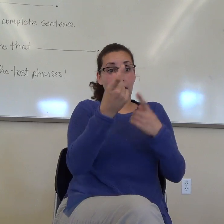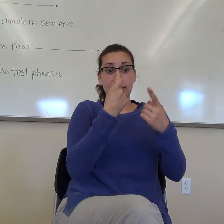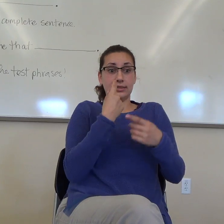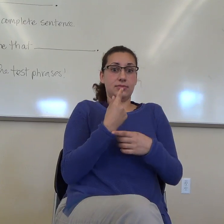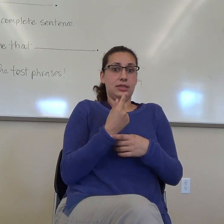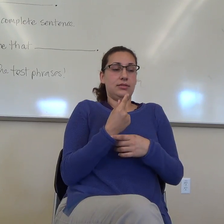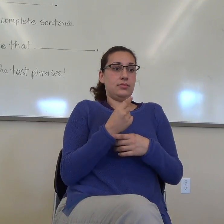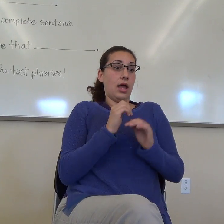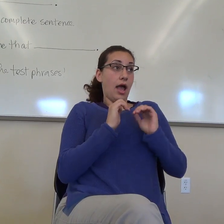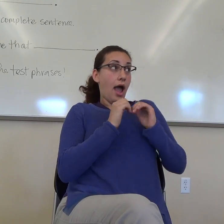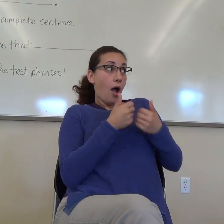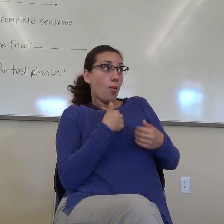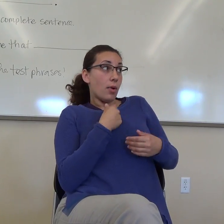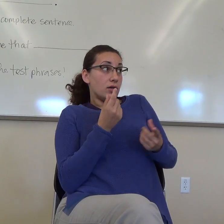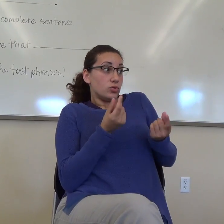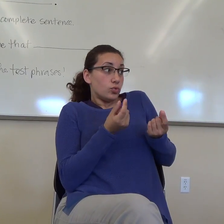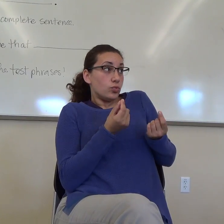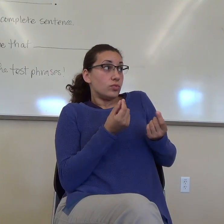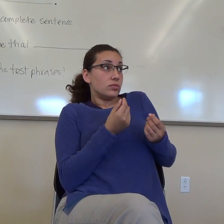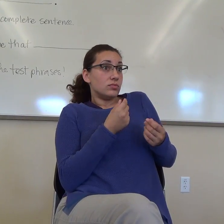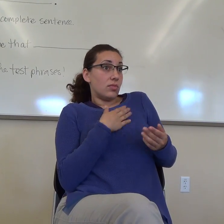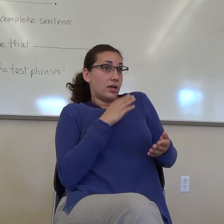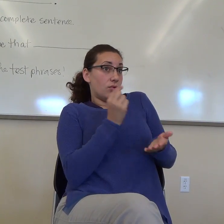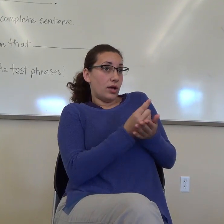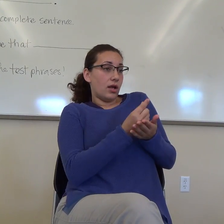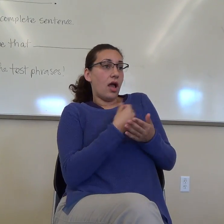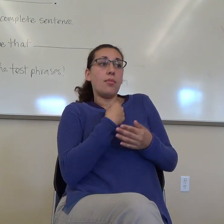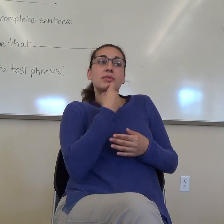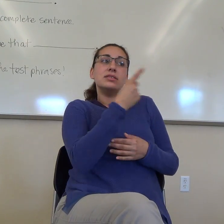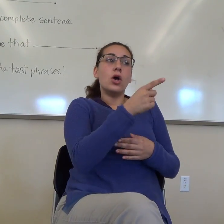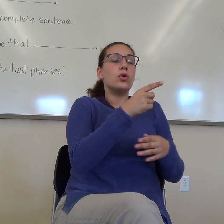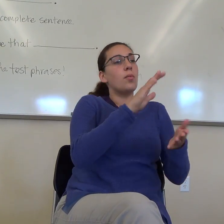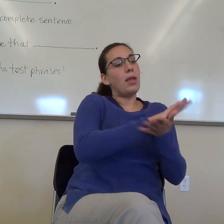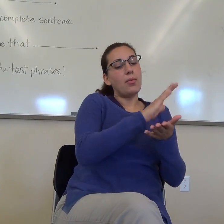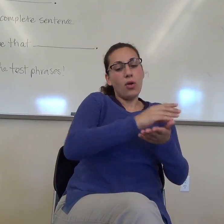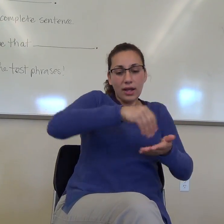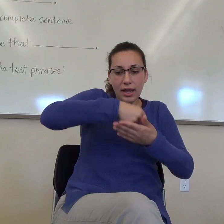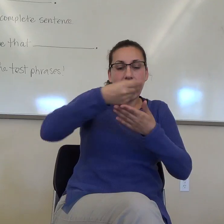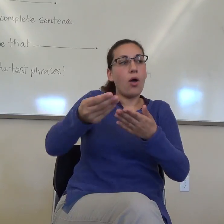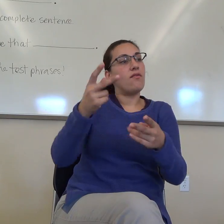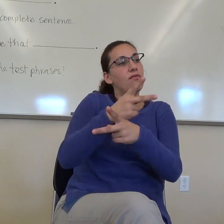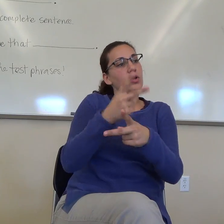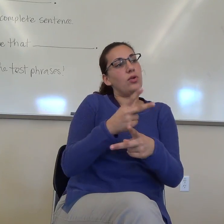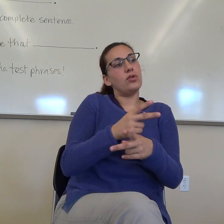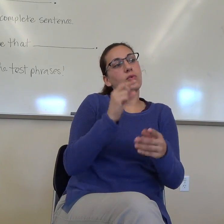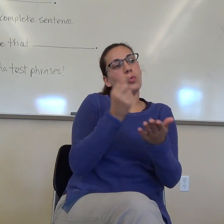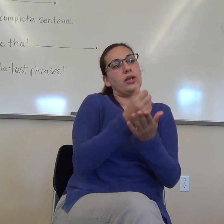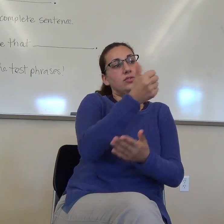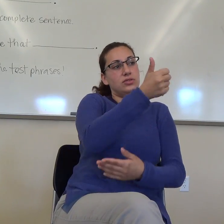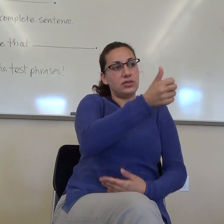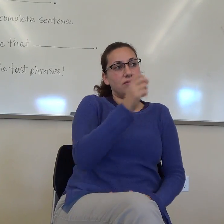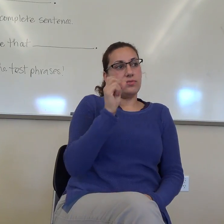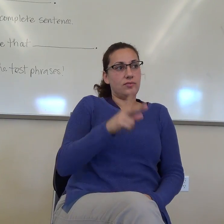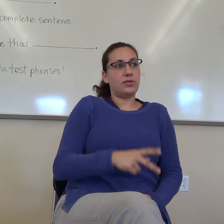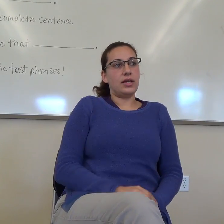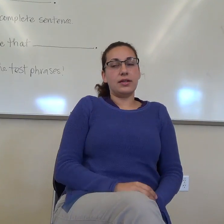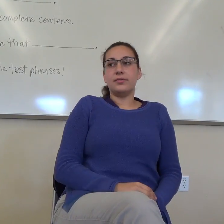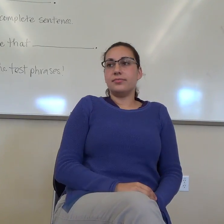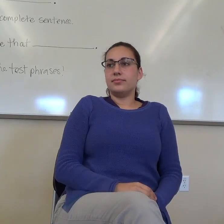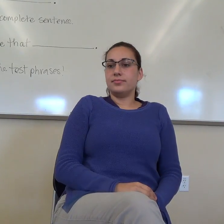doing, I'm going to say, get this out and figure your grade, okay? You can do it yourself. I want people to